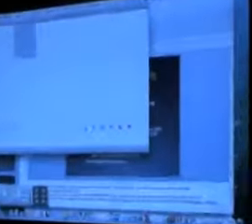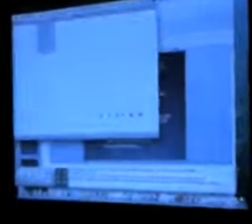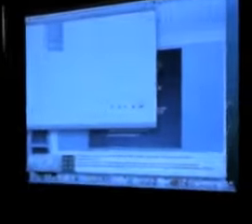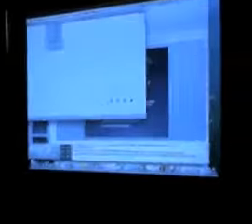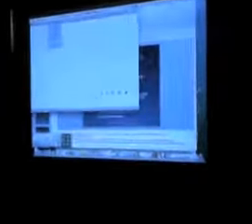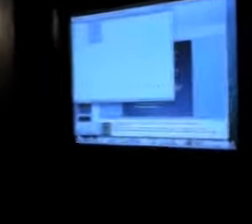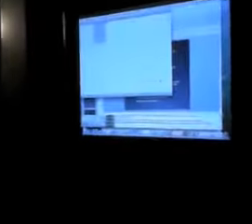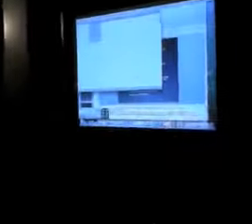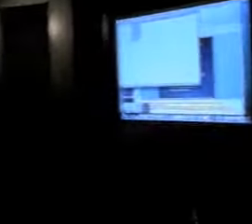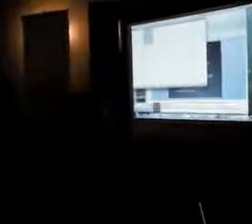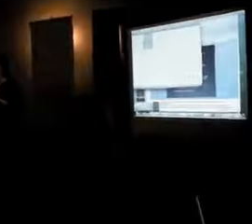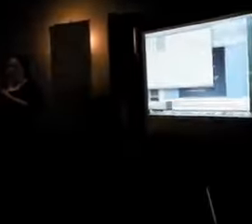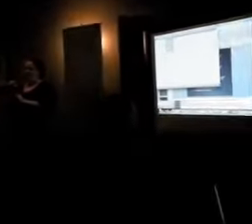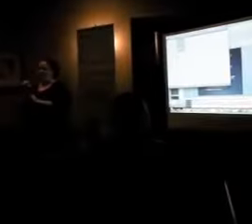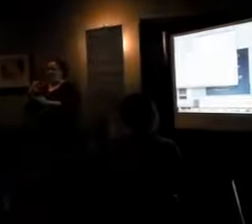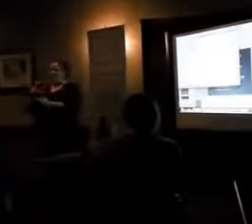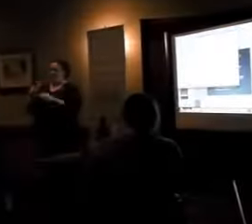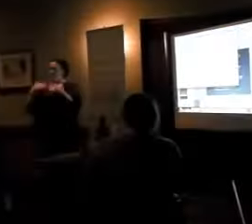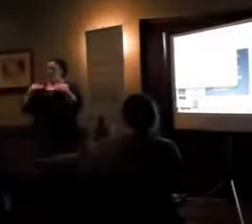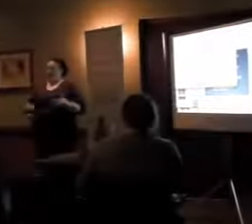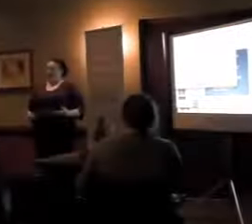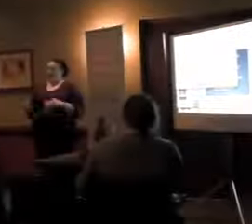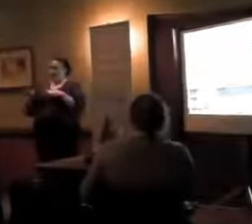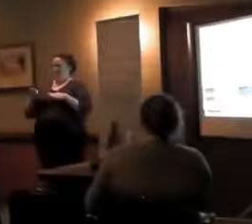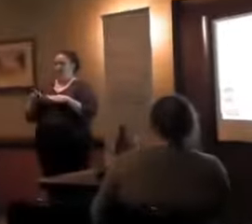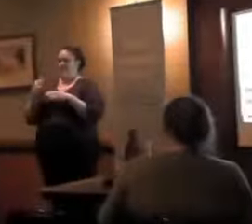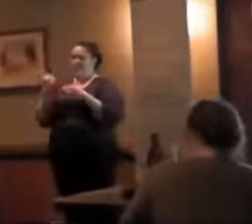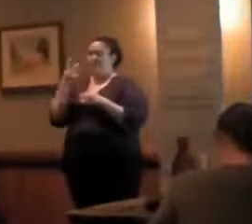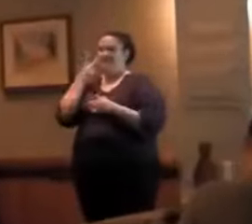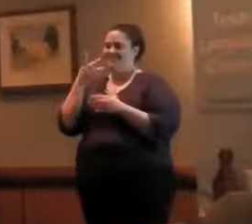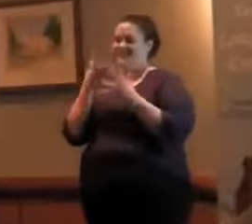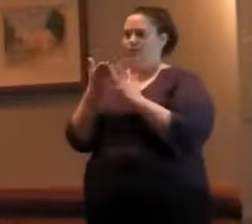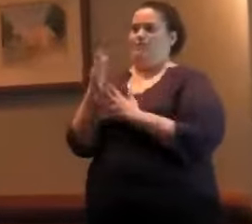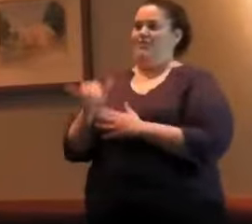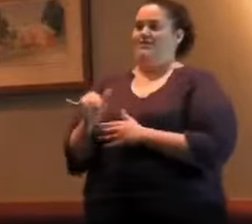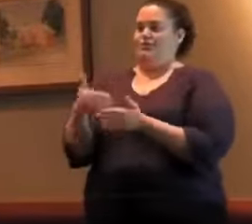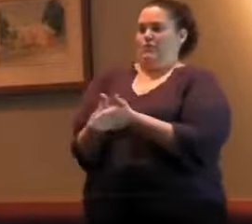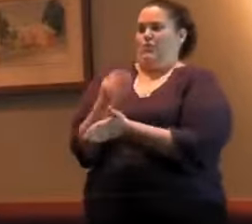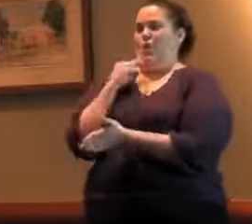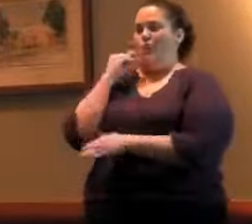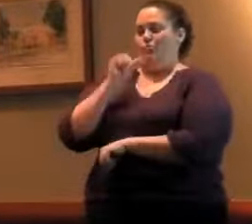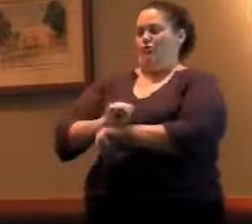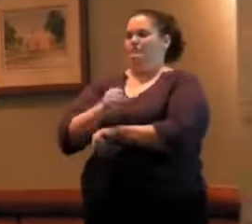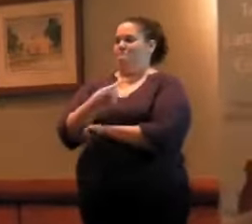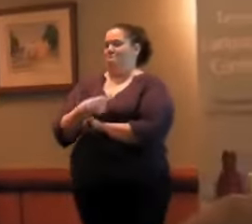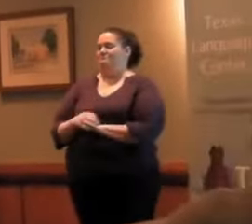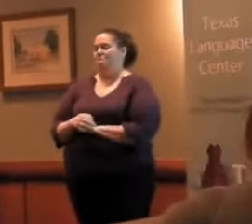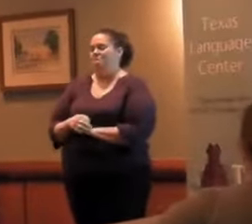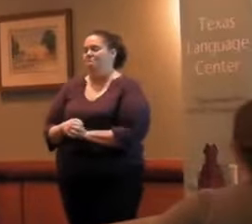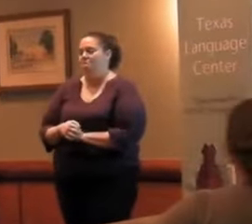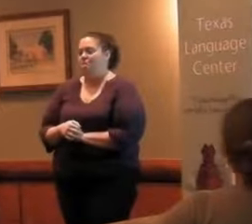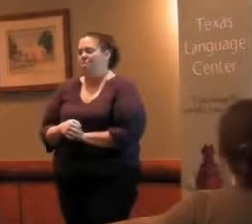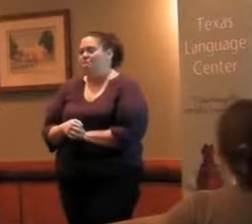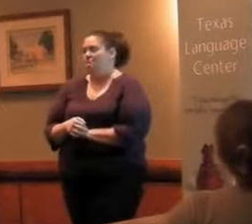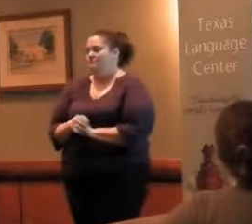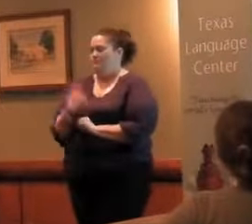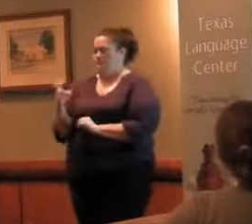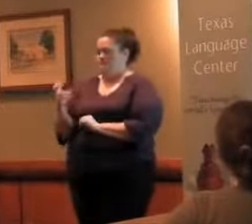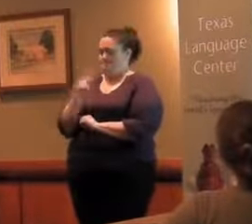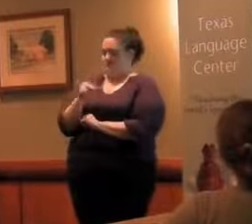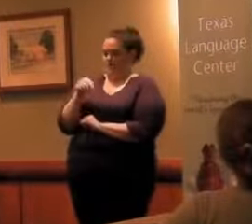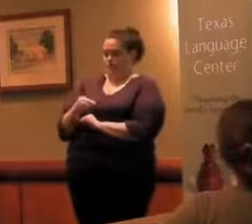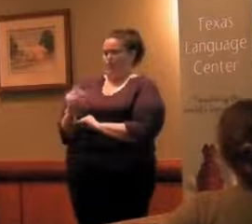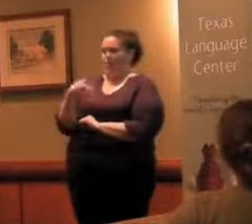think are really important in ASL, you see through these types of homework assignments. So that's a nice way to do it. Let me get back